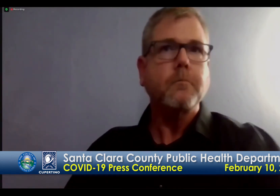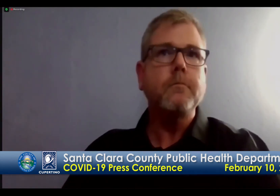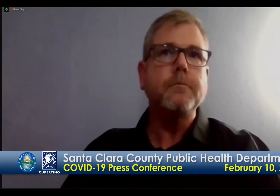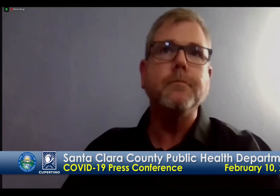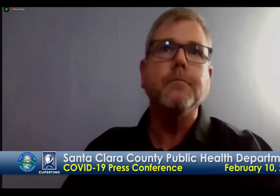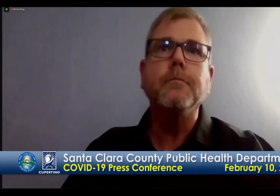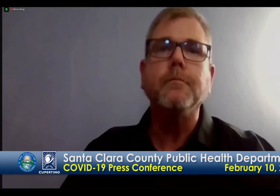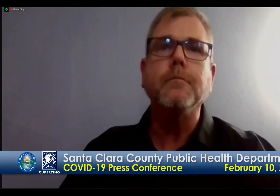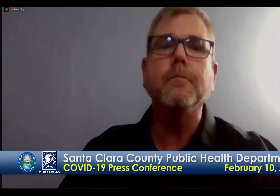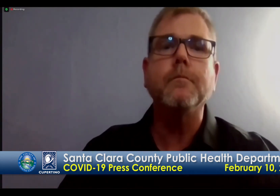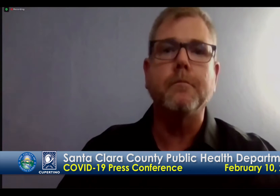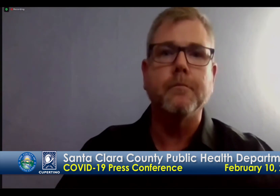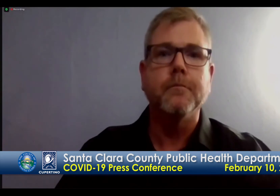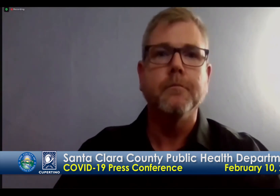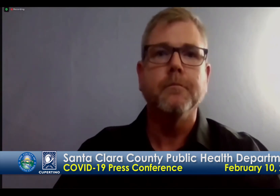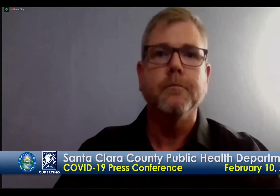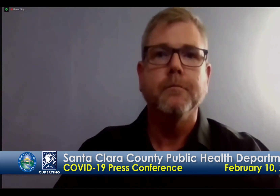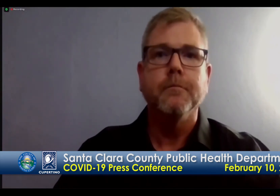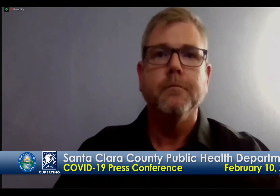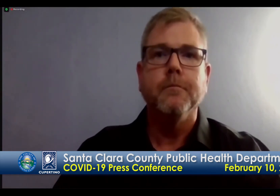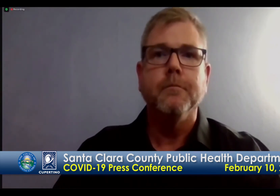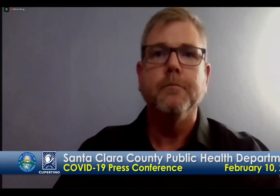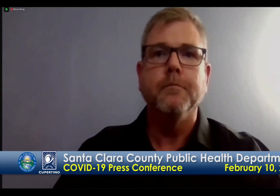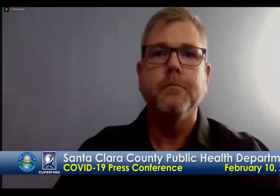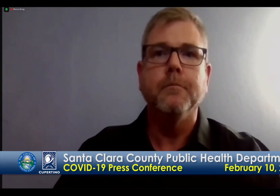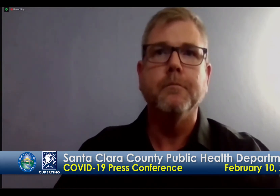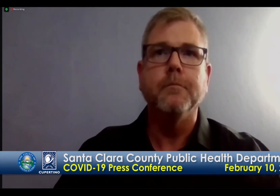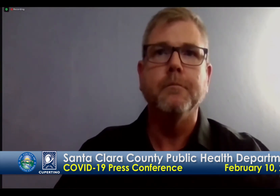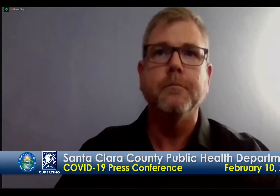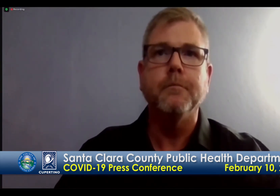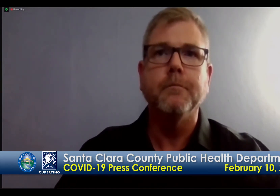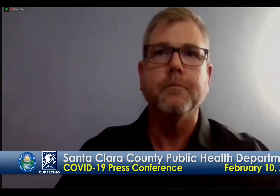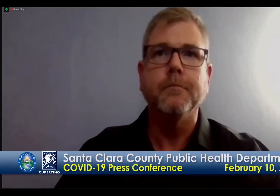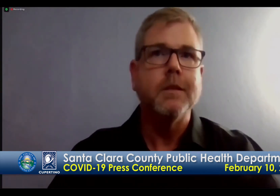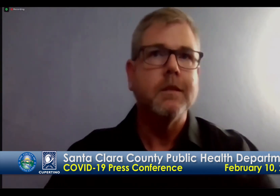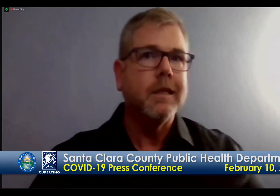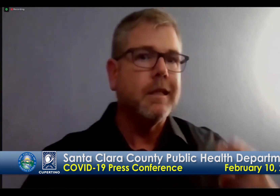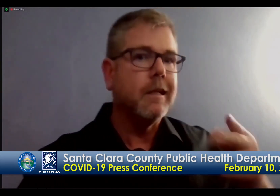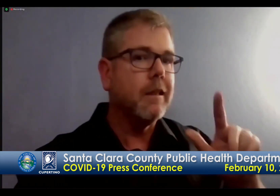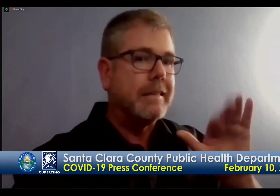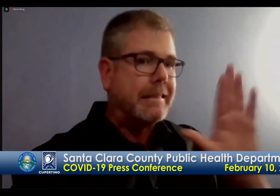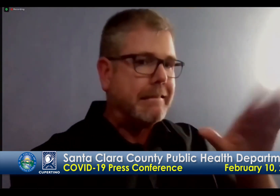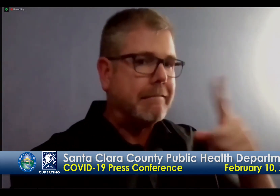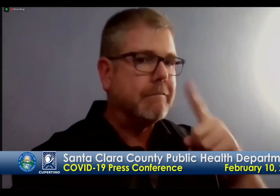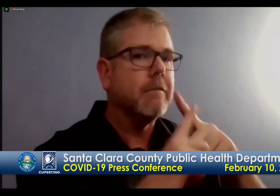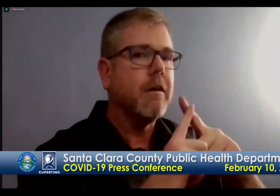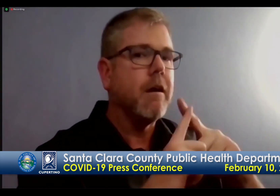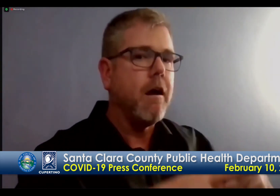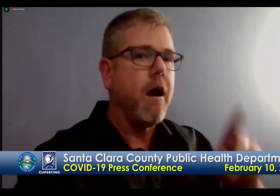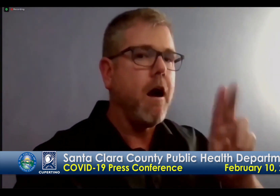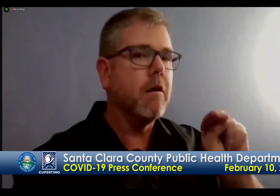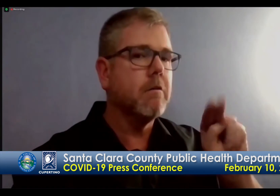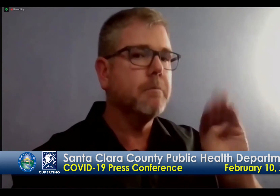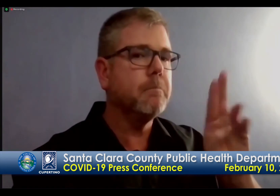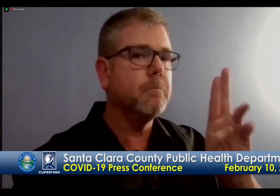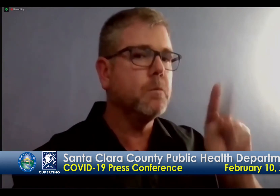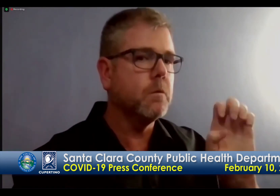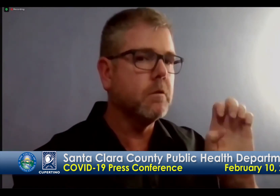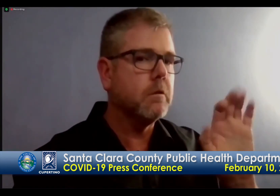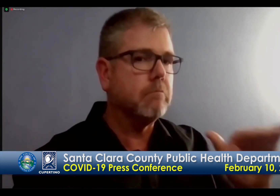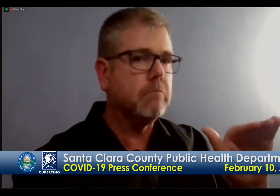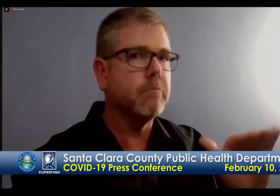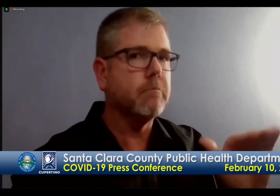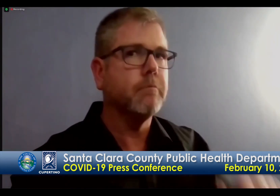Yes, Can you hear me? Yes, we can.